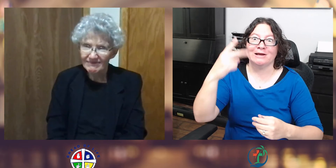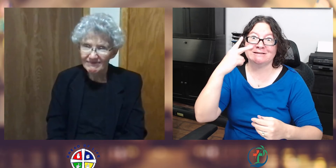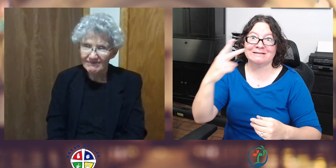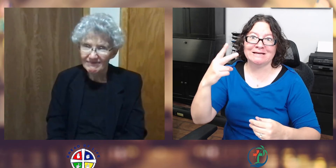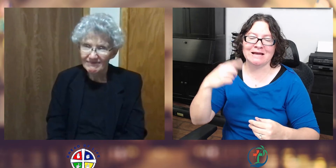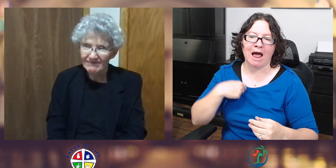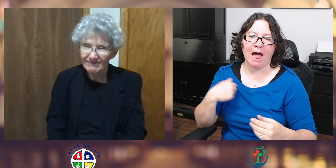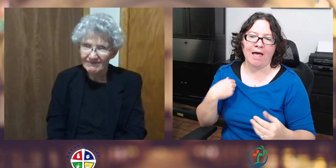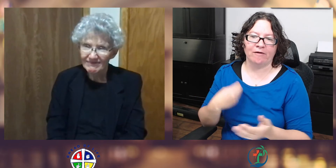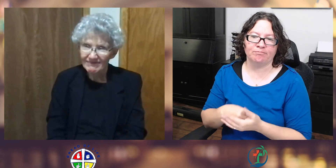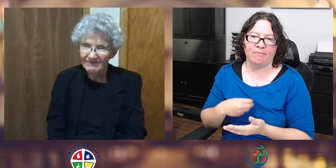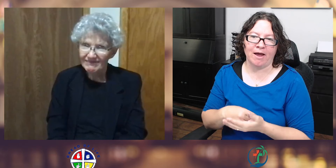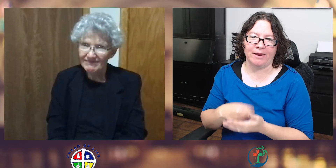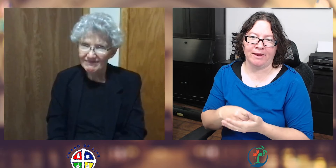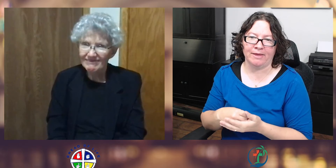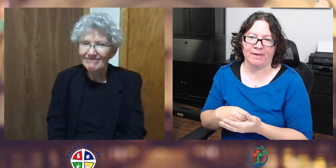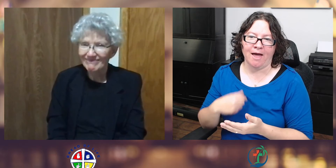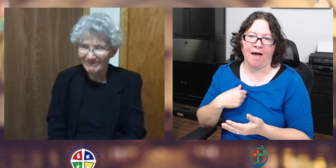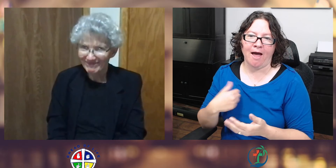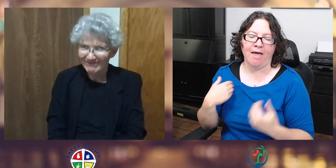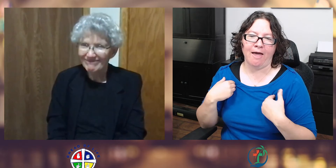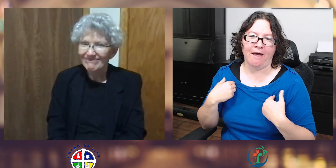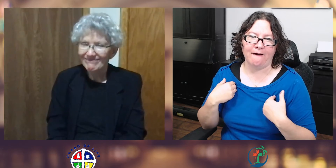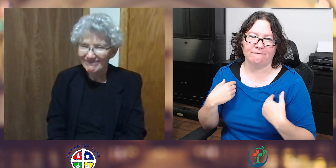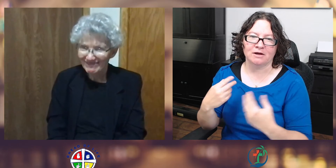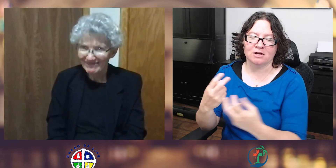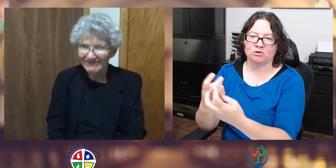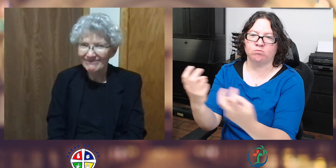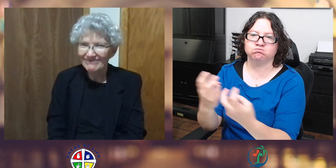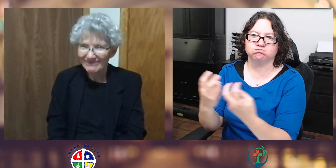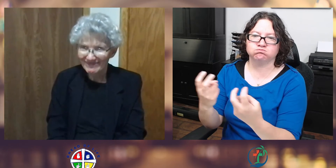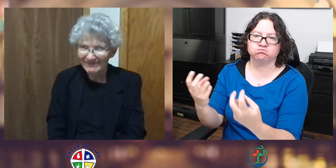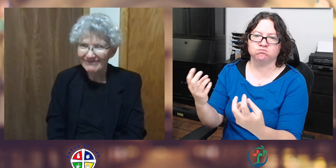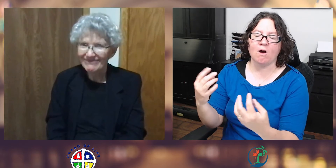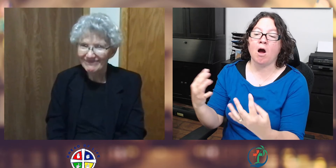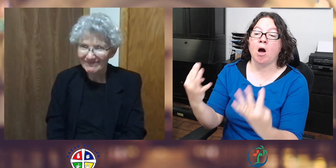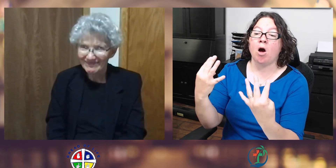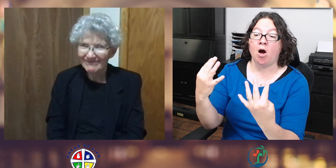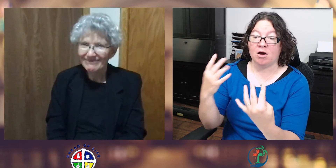For the record, it's a bad idea. Write that down.